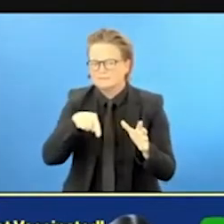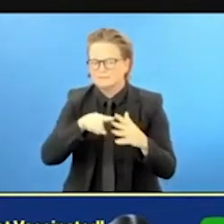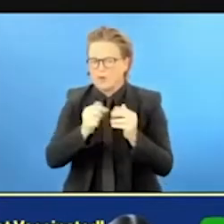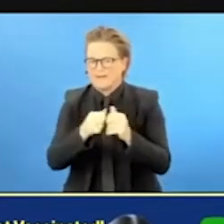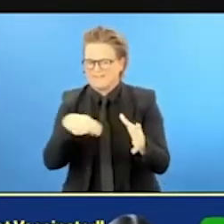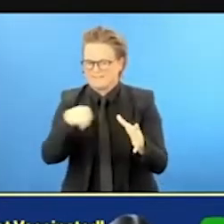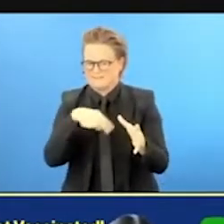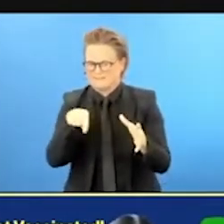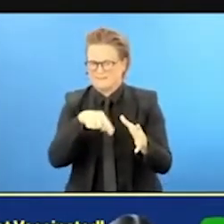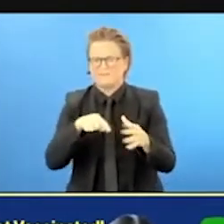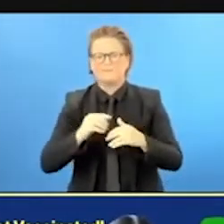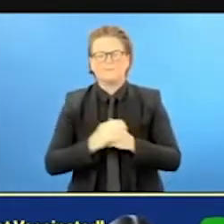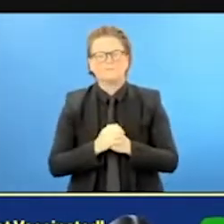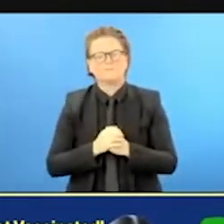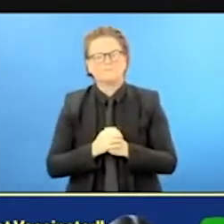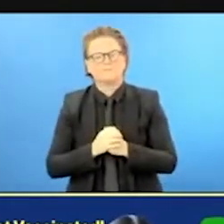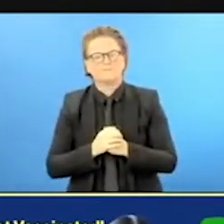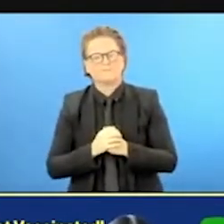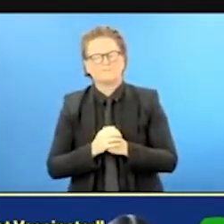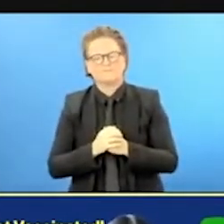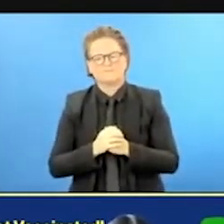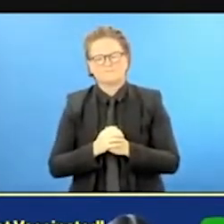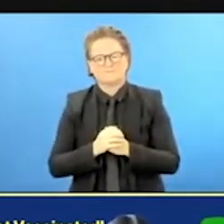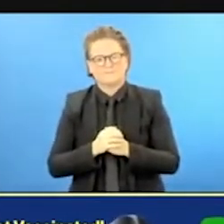conditions, for example, certain health conditions,